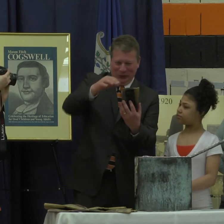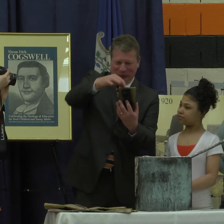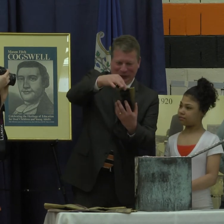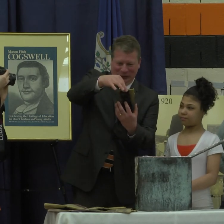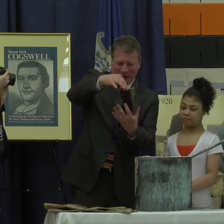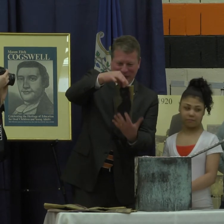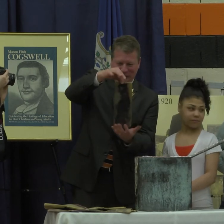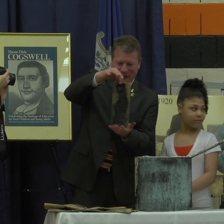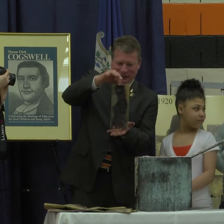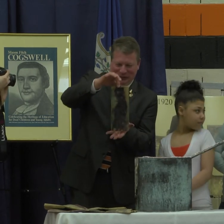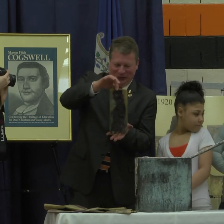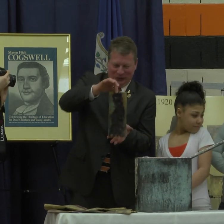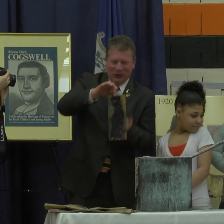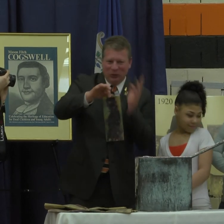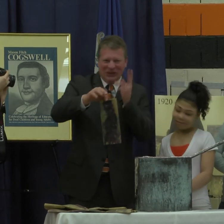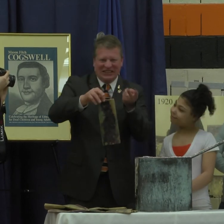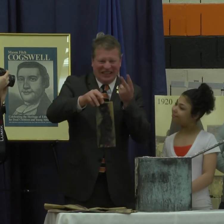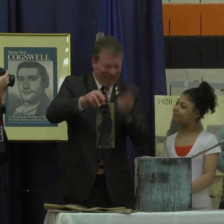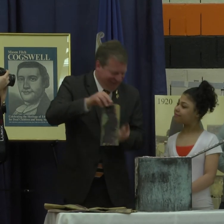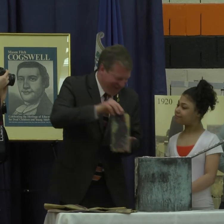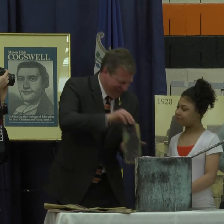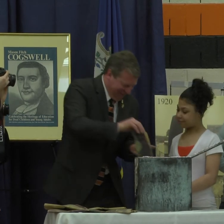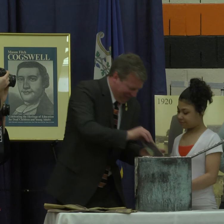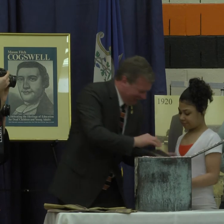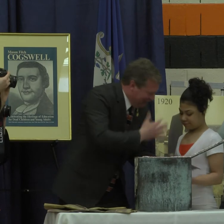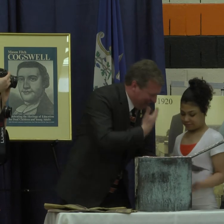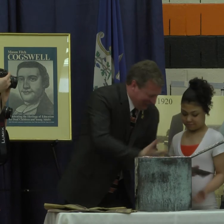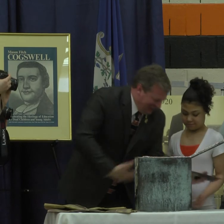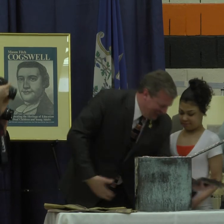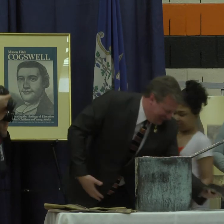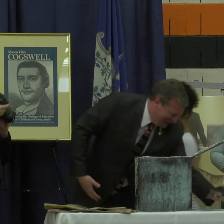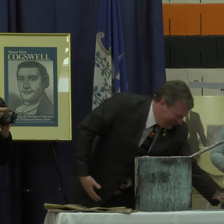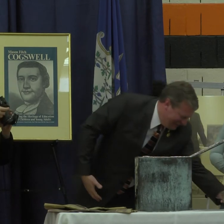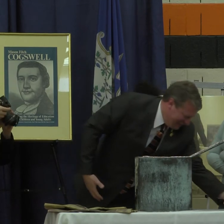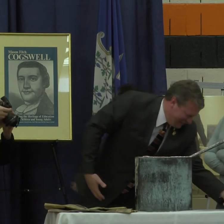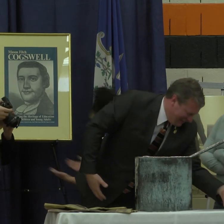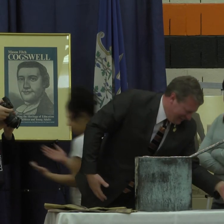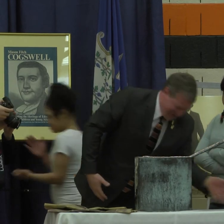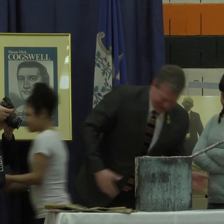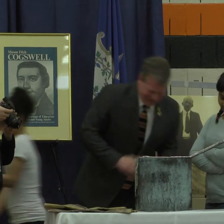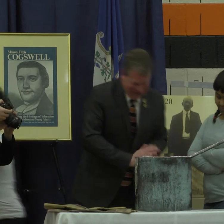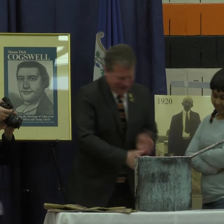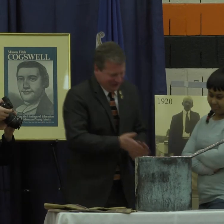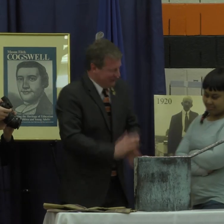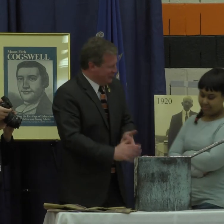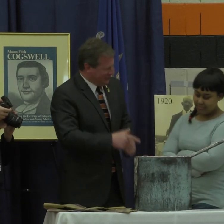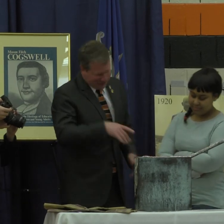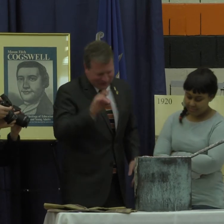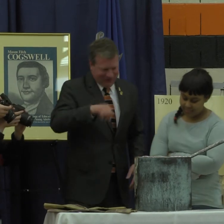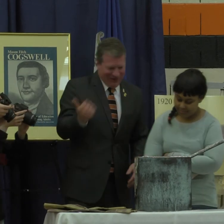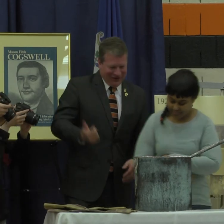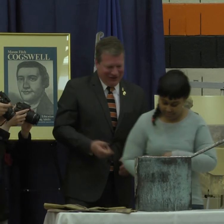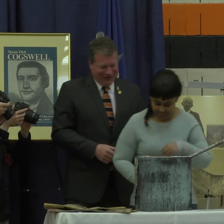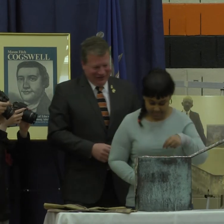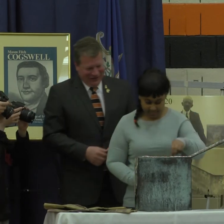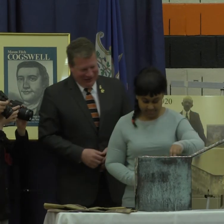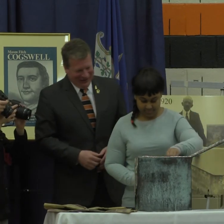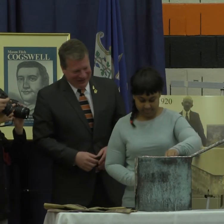1919. Ooh, I don't know. We're gonna save that one. We won't open it. Take another item.